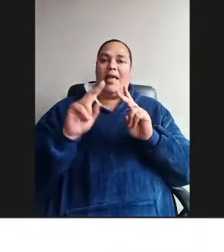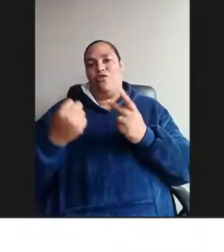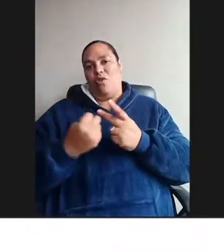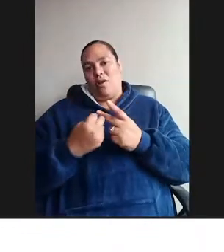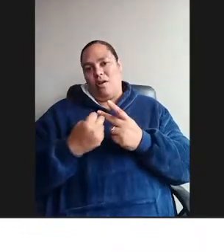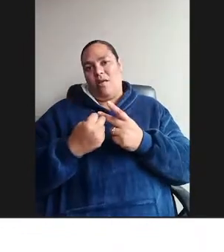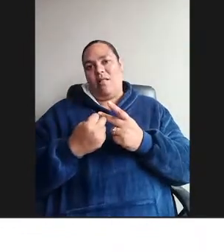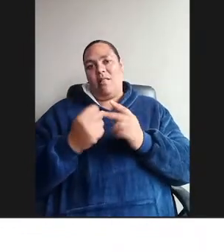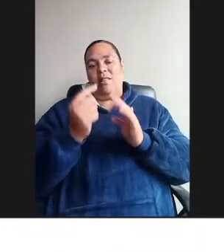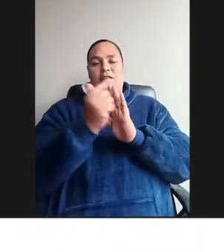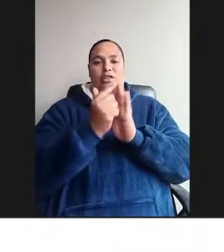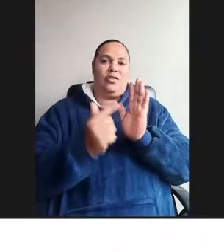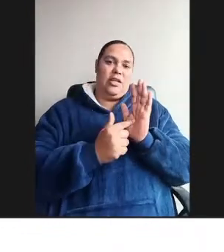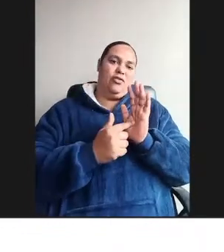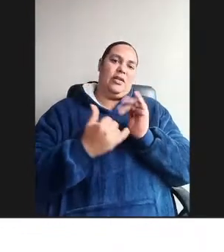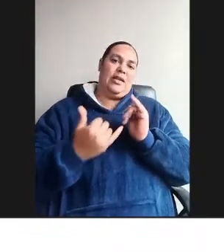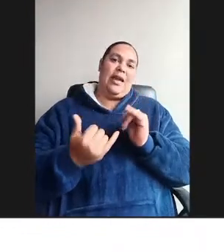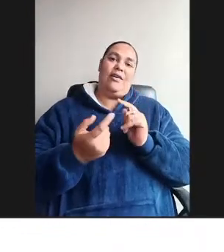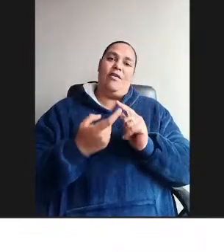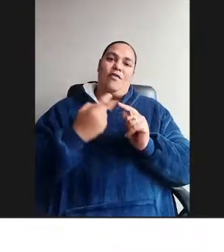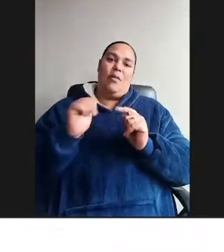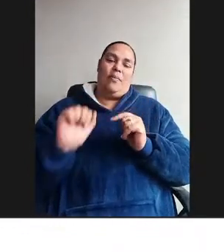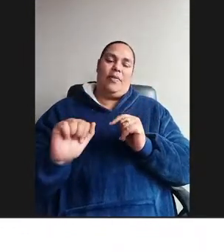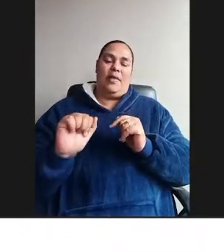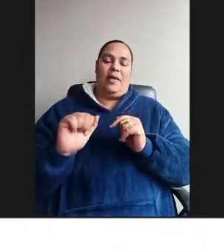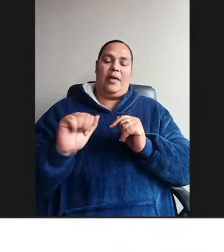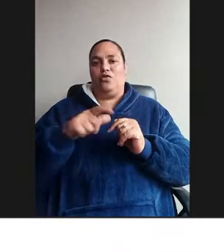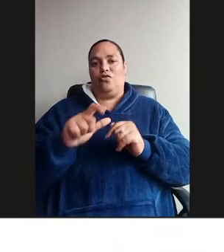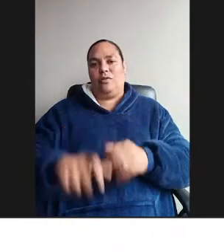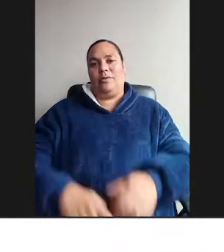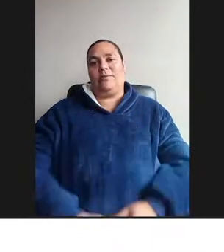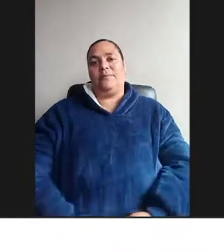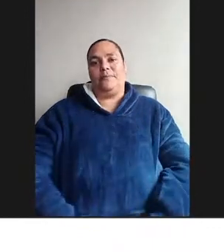legislation coming from the NCOP. Thank you, Chairperson.